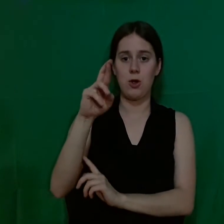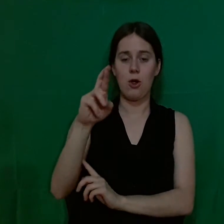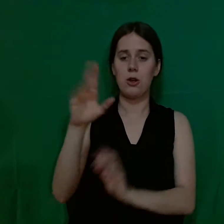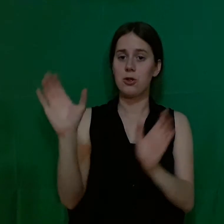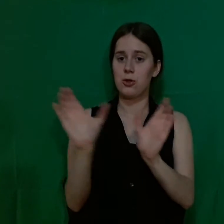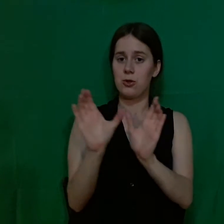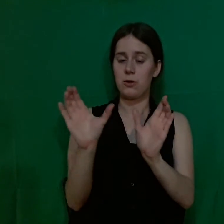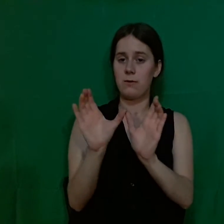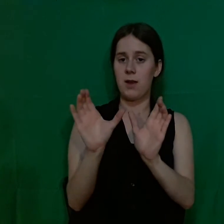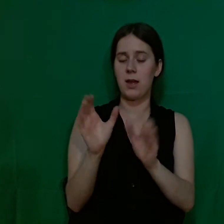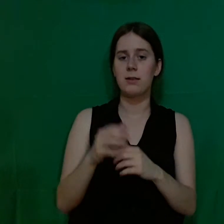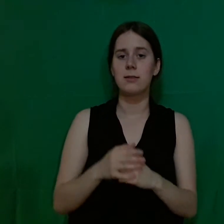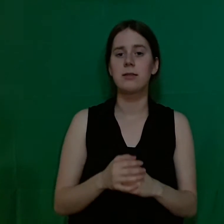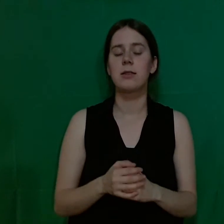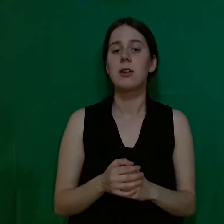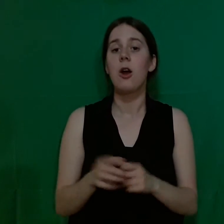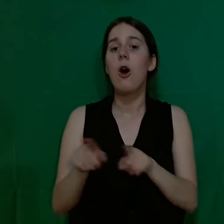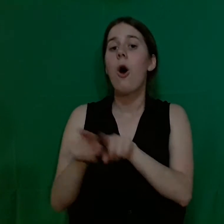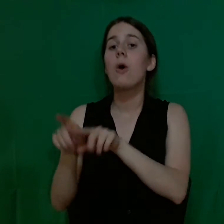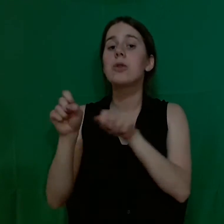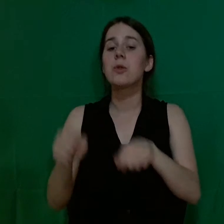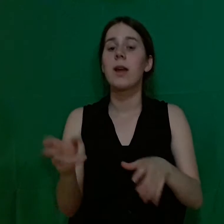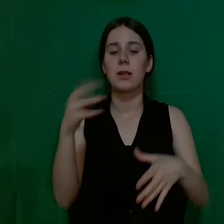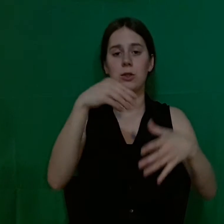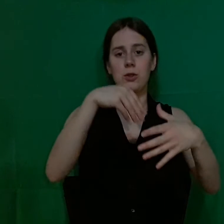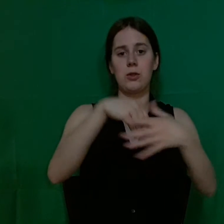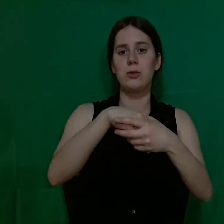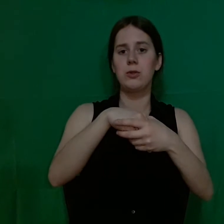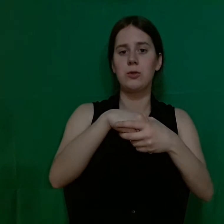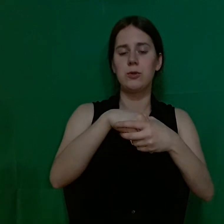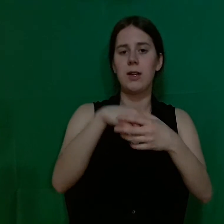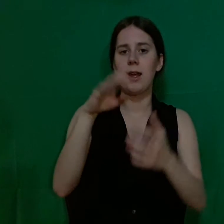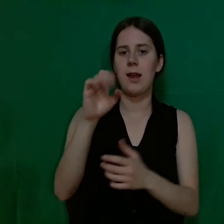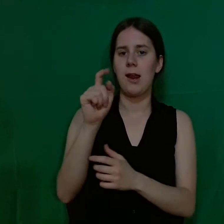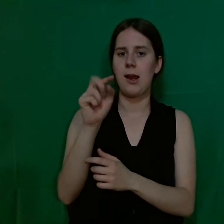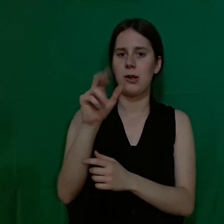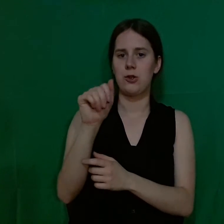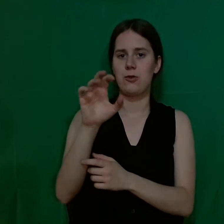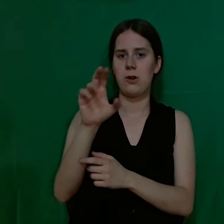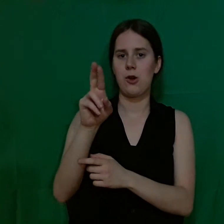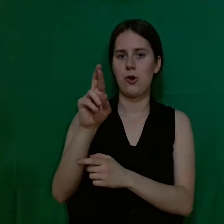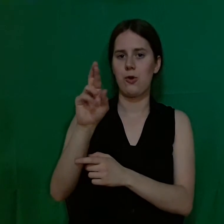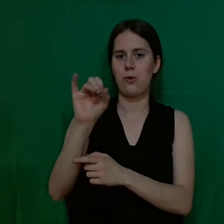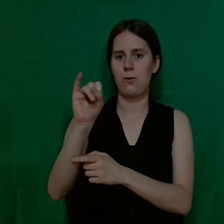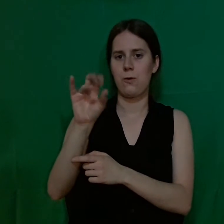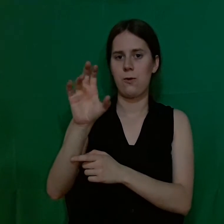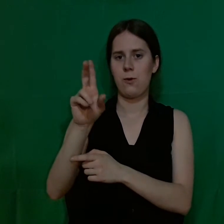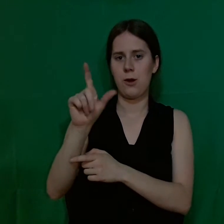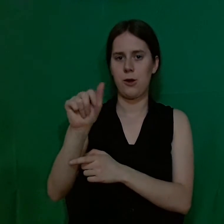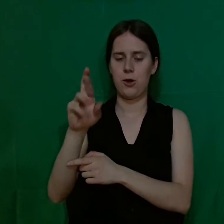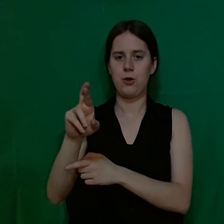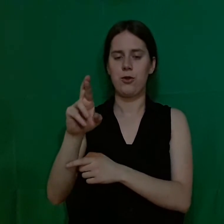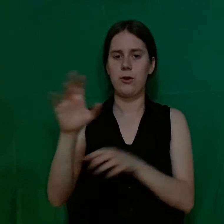can include things like school extracurricular activities, academics or athletics, like the National Honor Society,